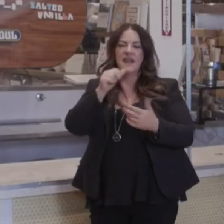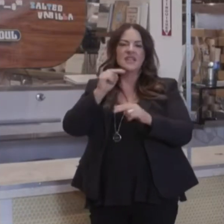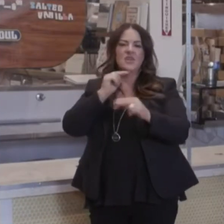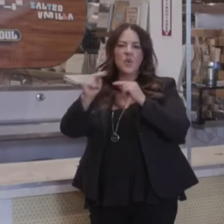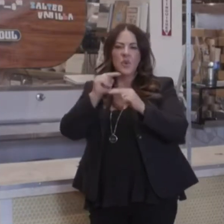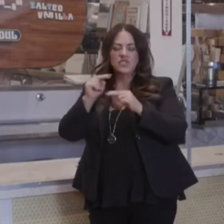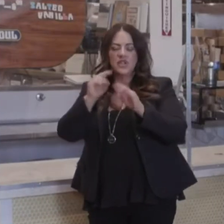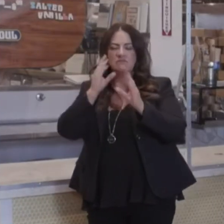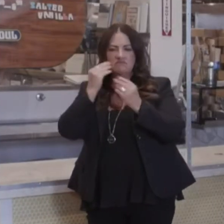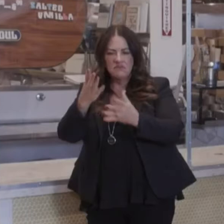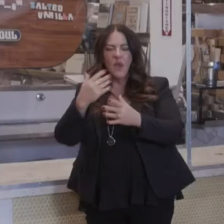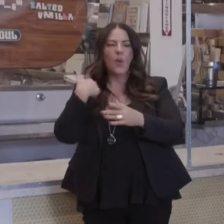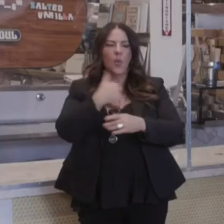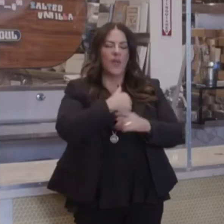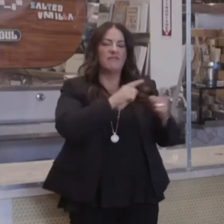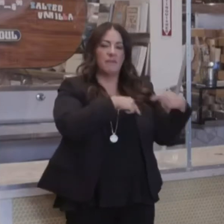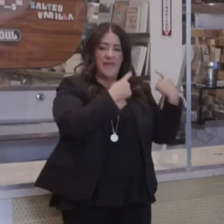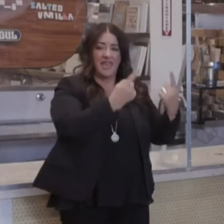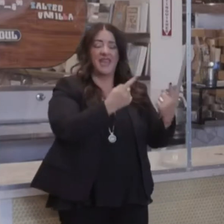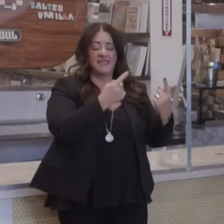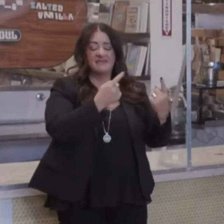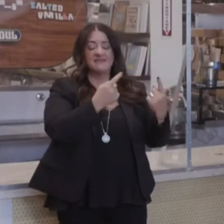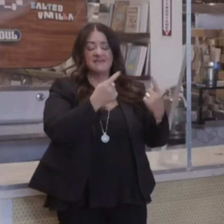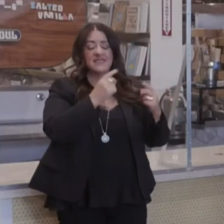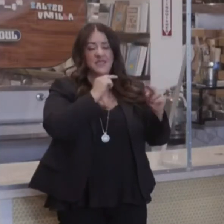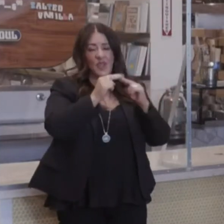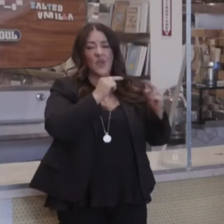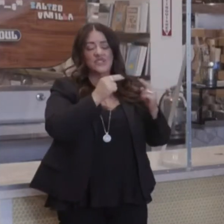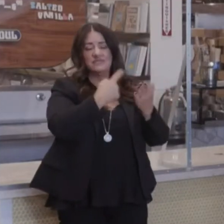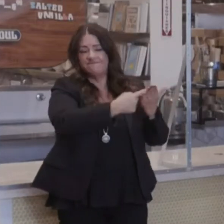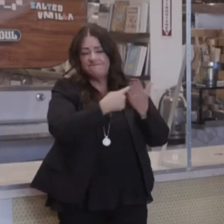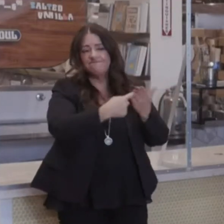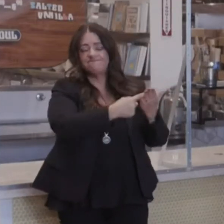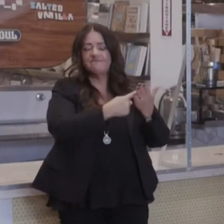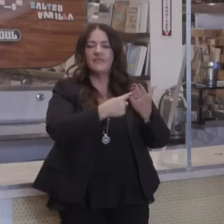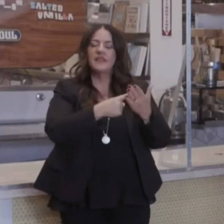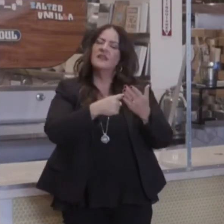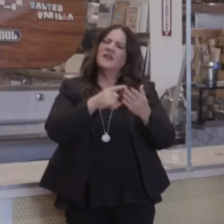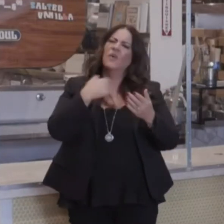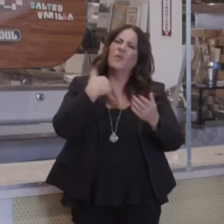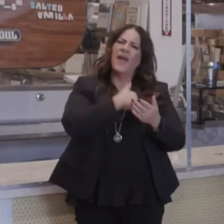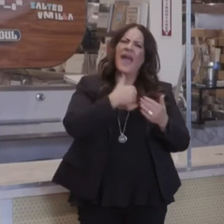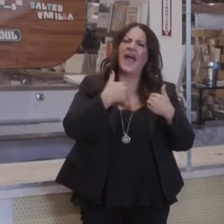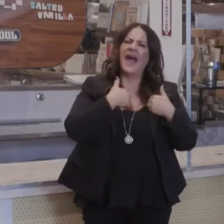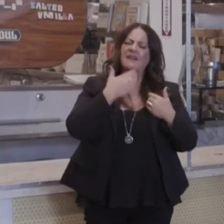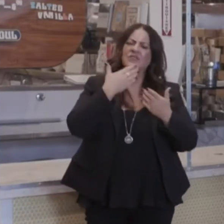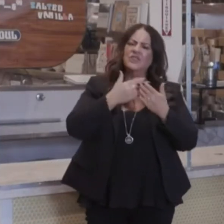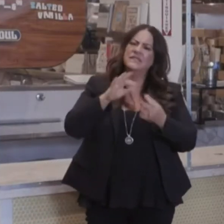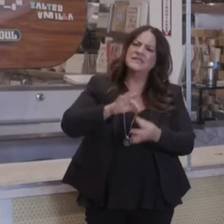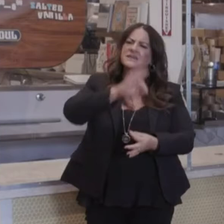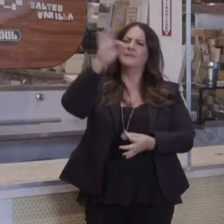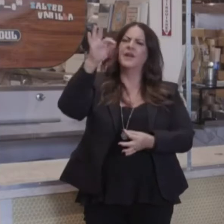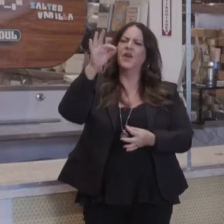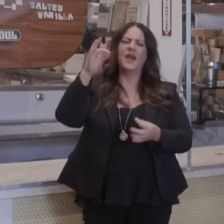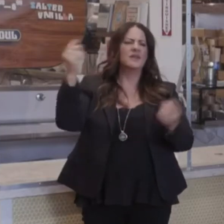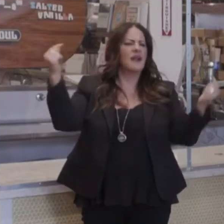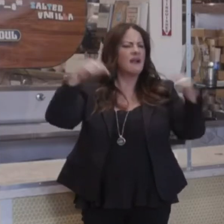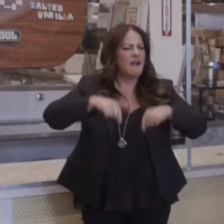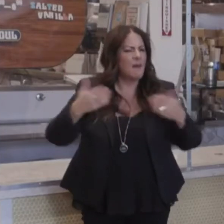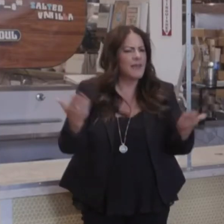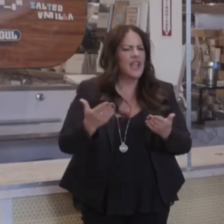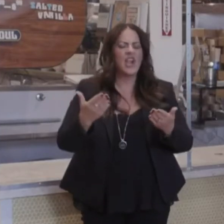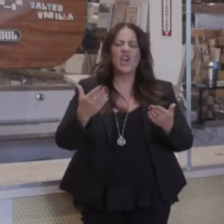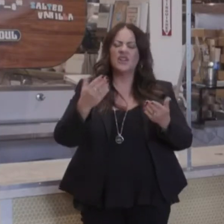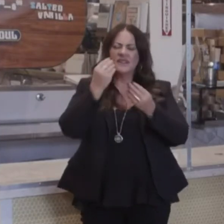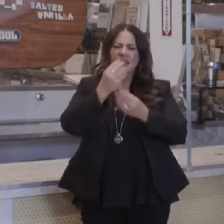say is we've been negotiating for many, many weeks now, and in that spirit that brings us here today, getting things done,